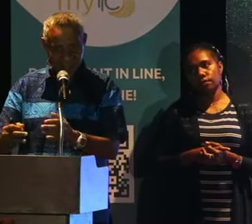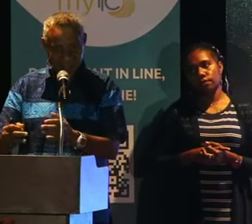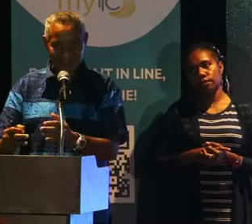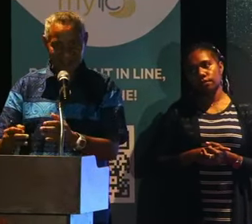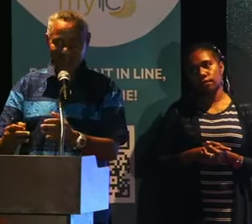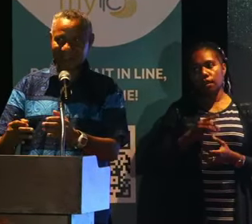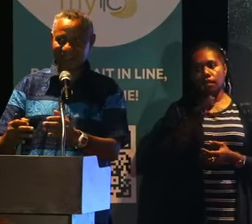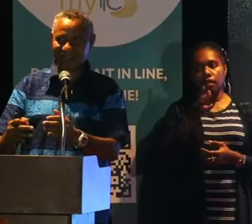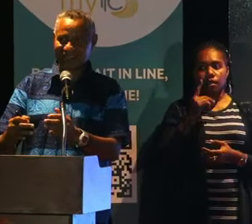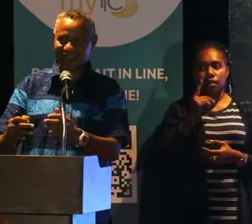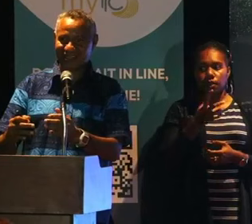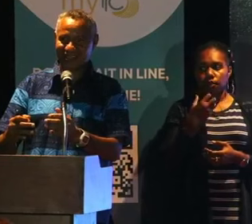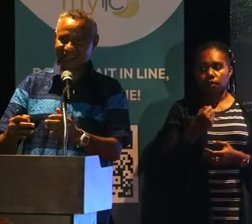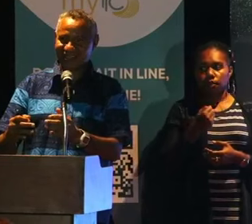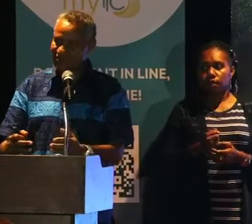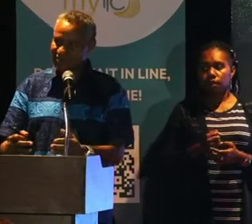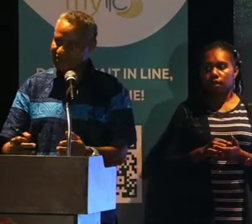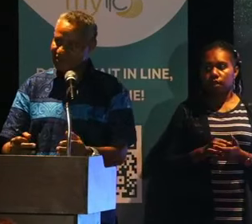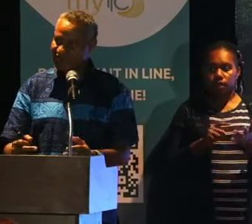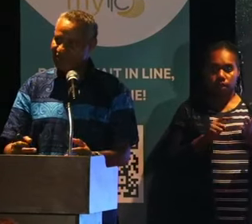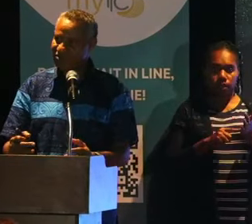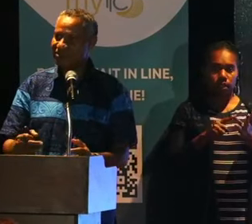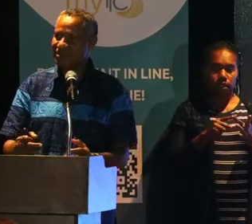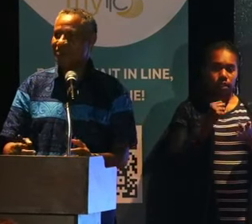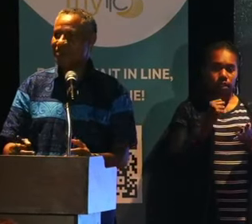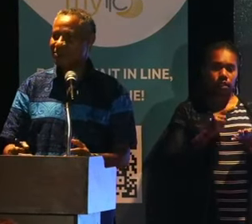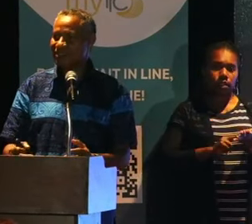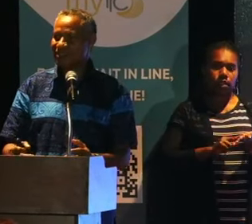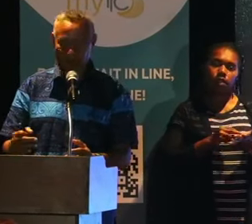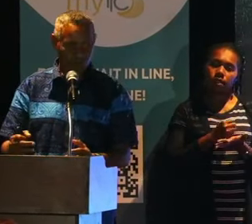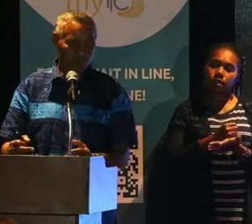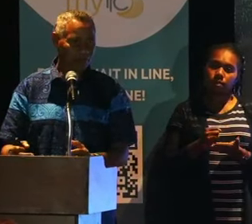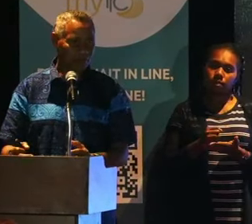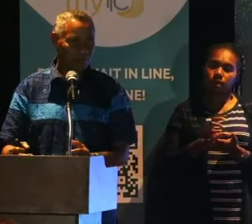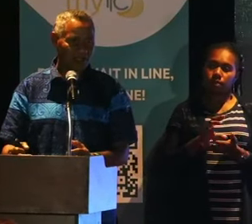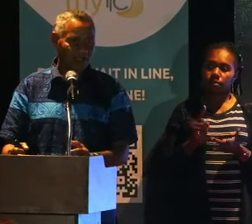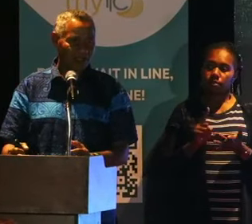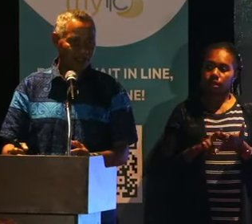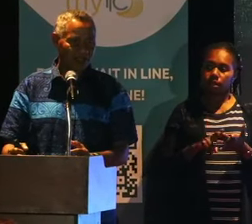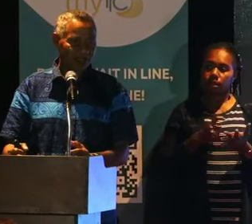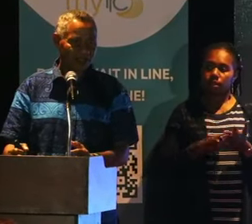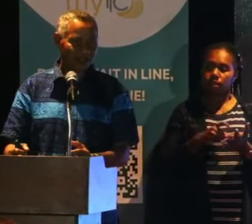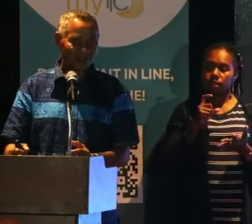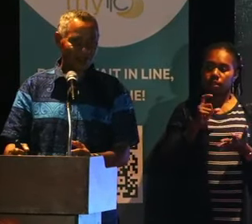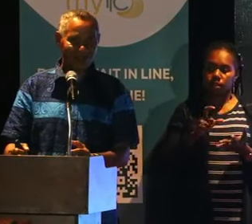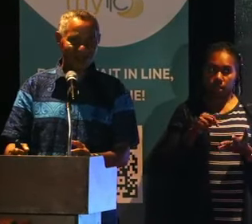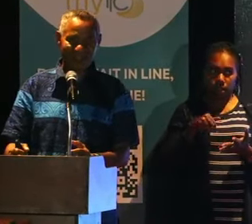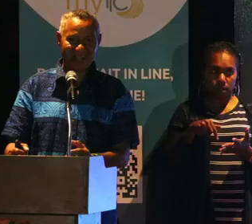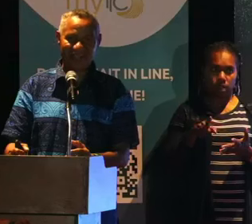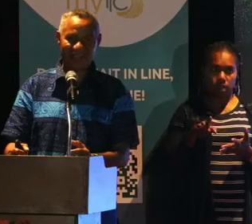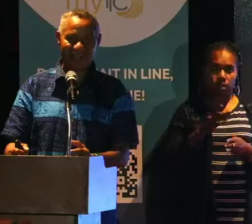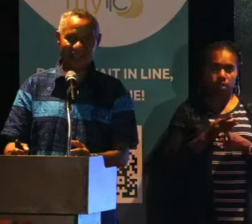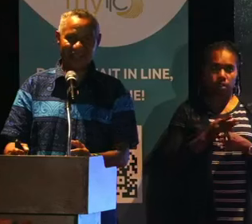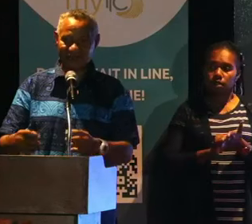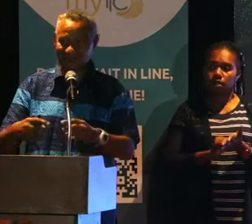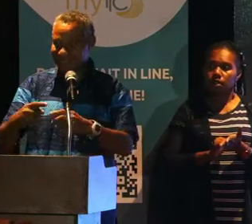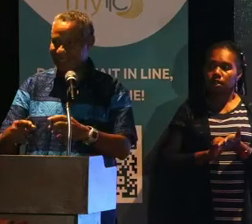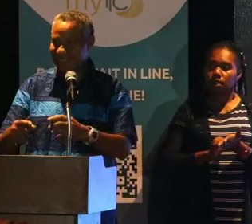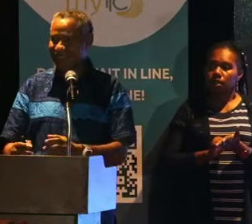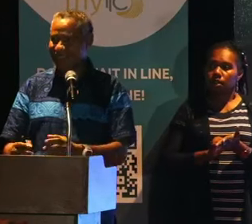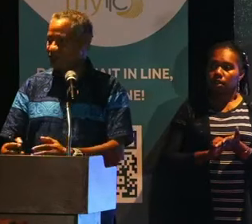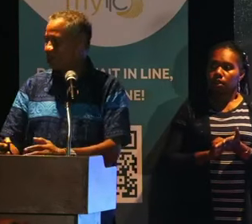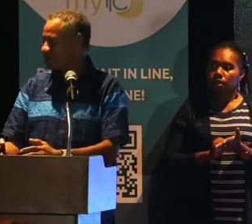I think this is first of its kind that we have been come across this workshop. because they haven't invited us to